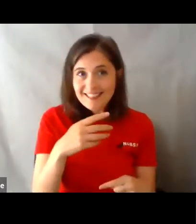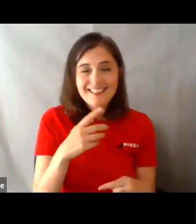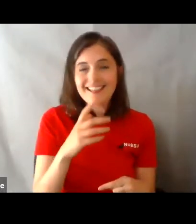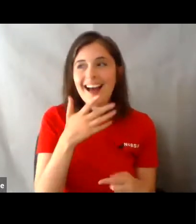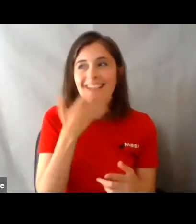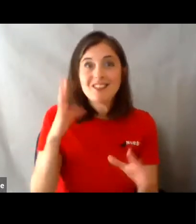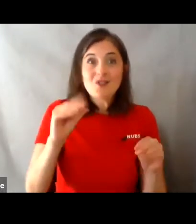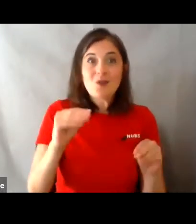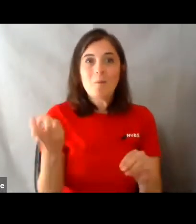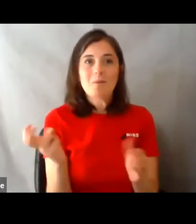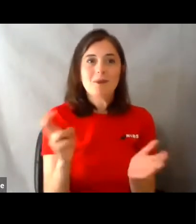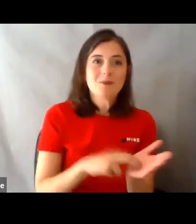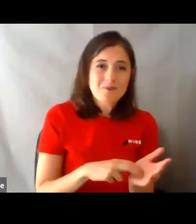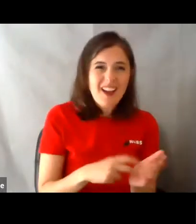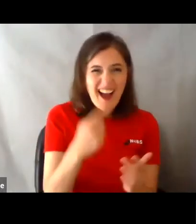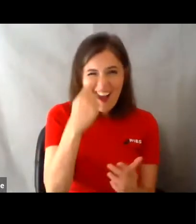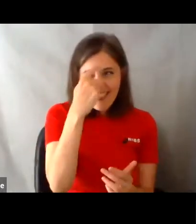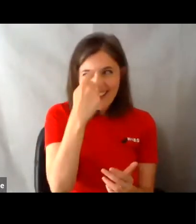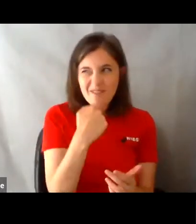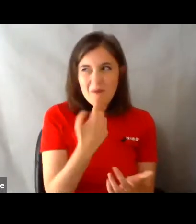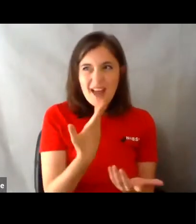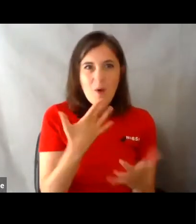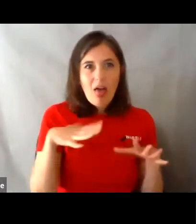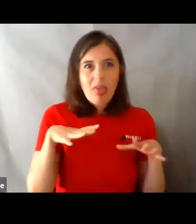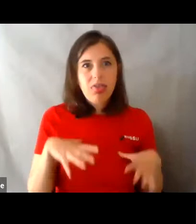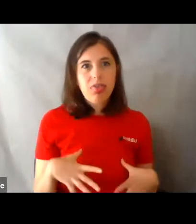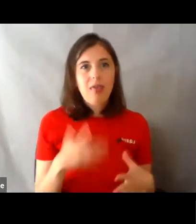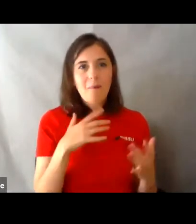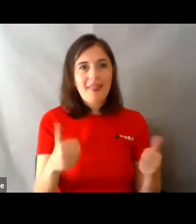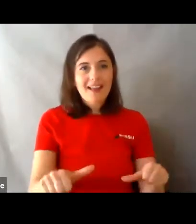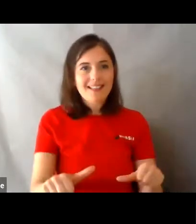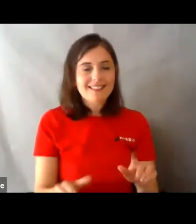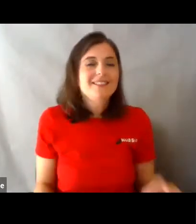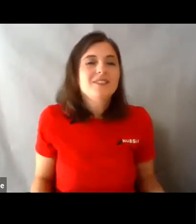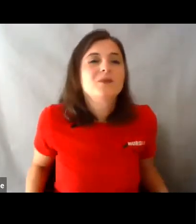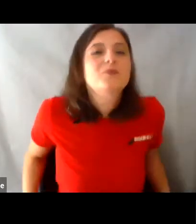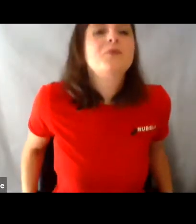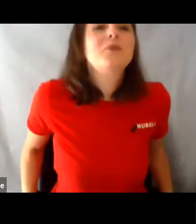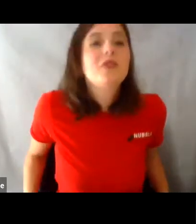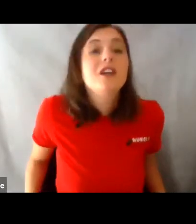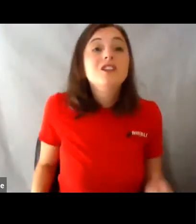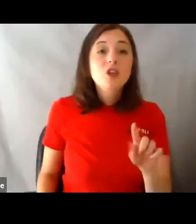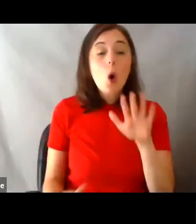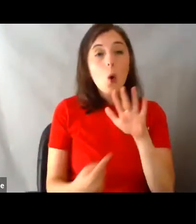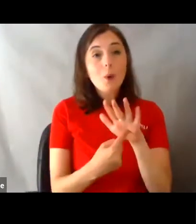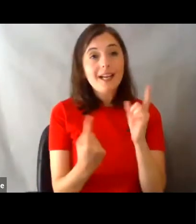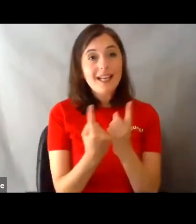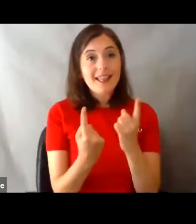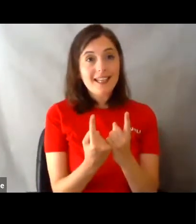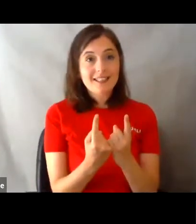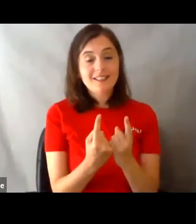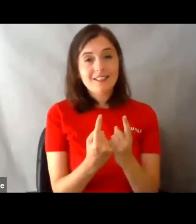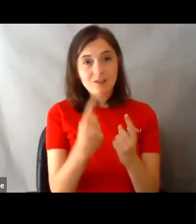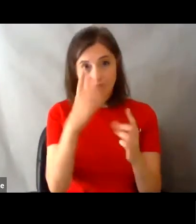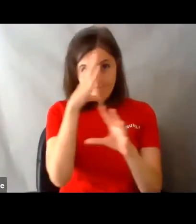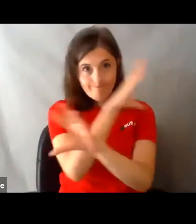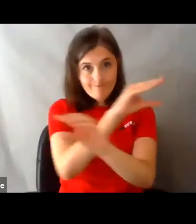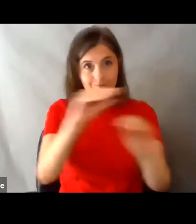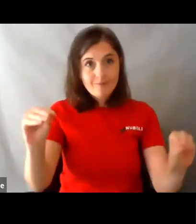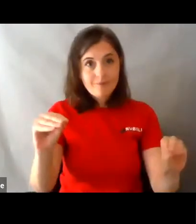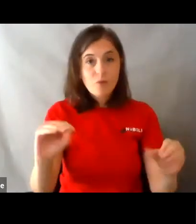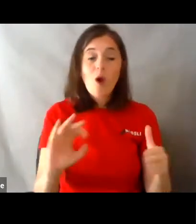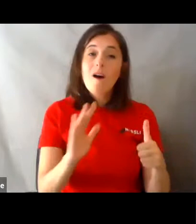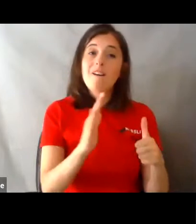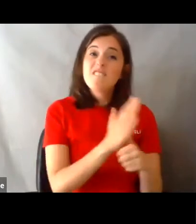be a melted puddle by the end though. In terms of key things that we want you to take away from tonight. Firstly, please look